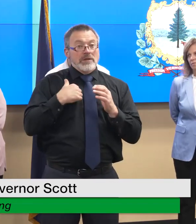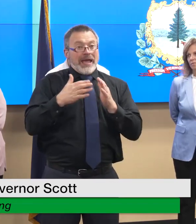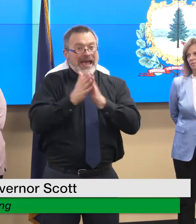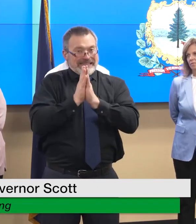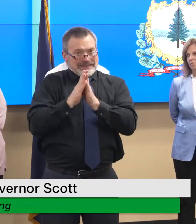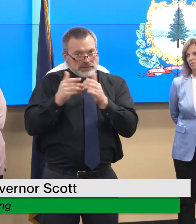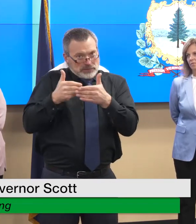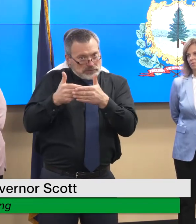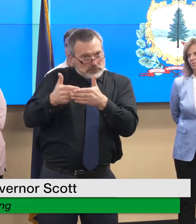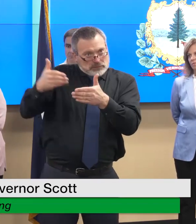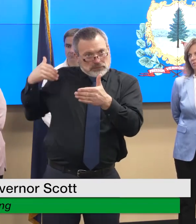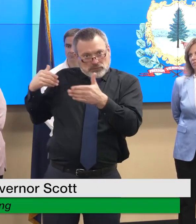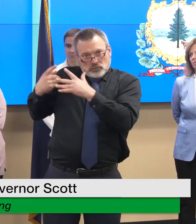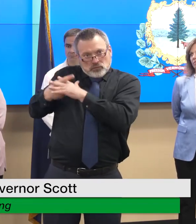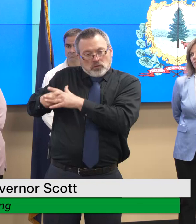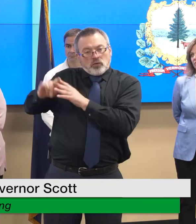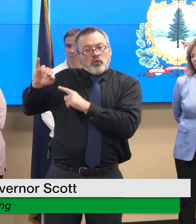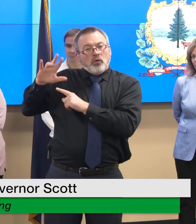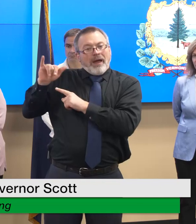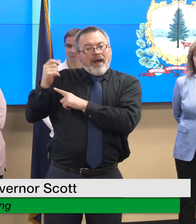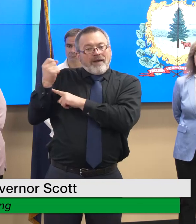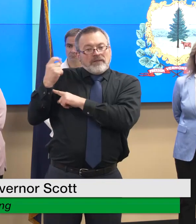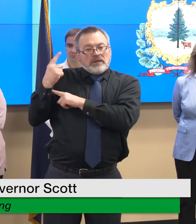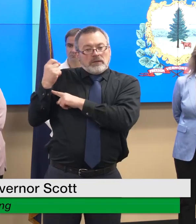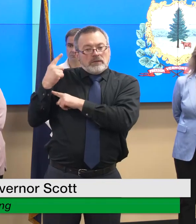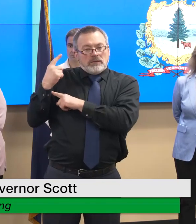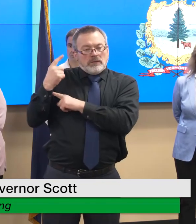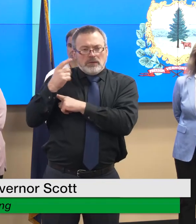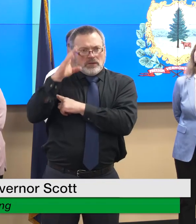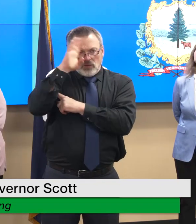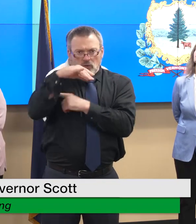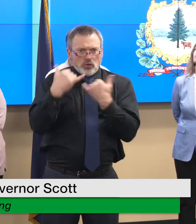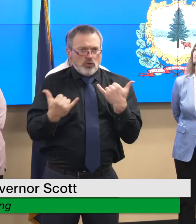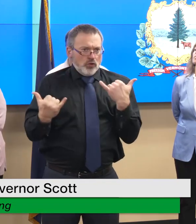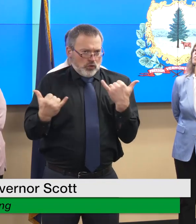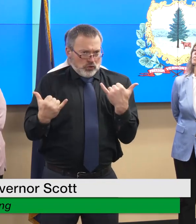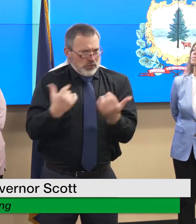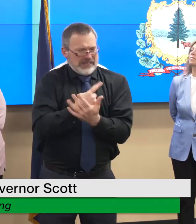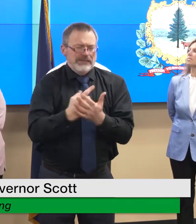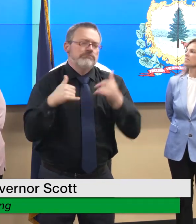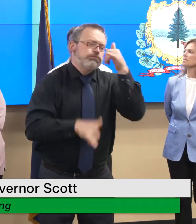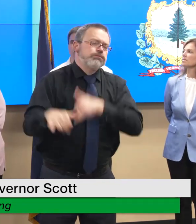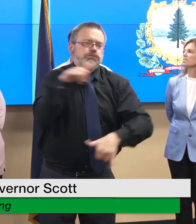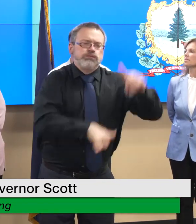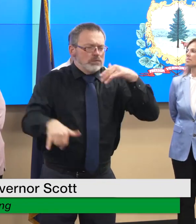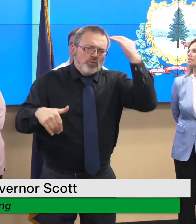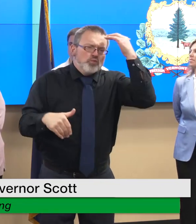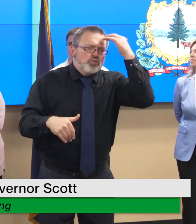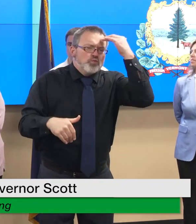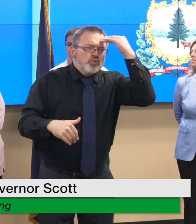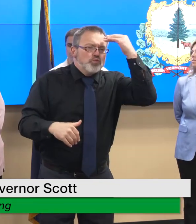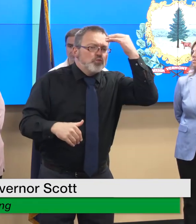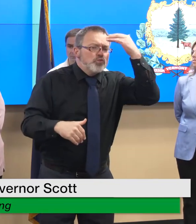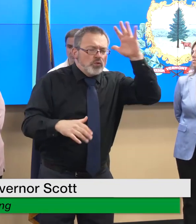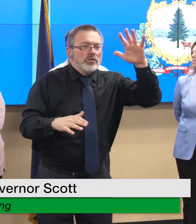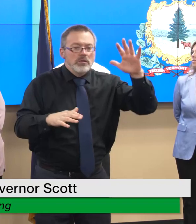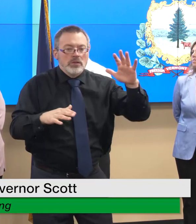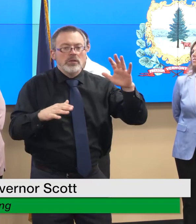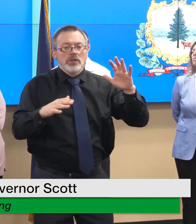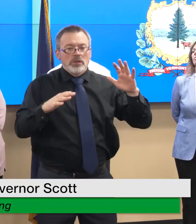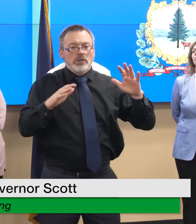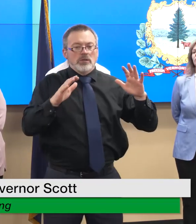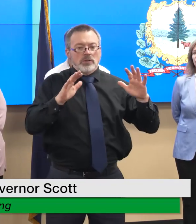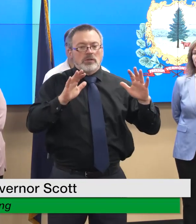does not include this week's rain event. If you were impacted by flooding this week, it's important